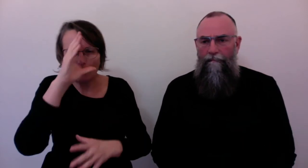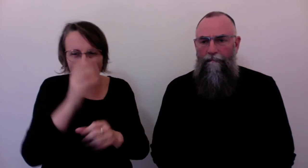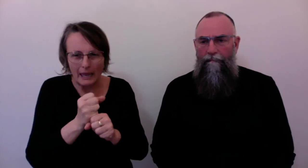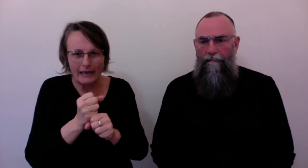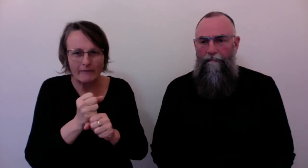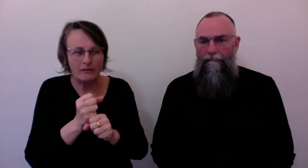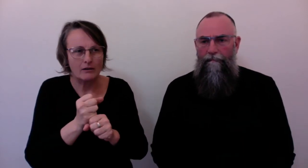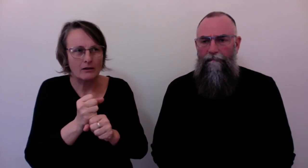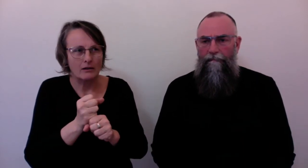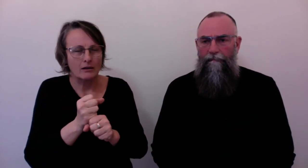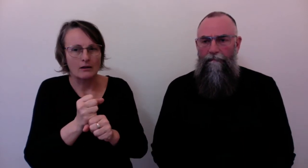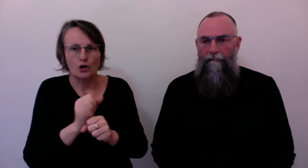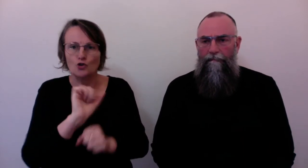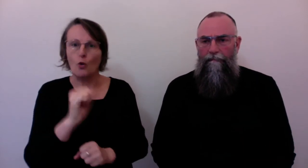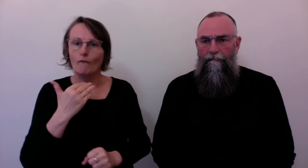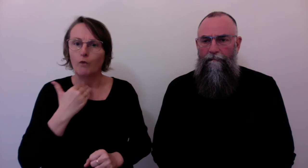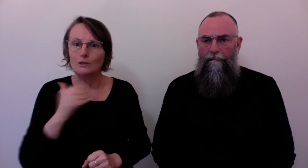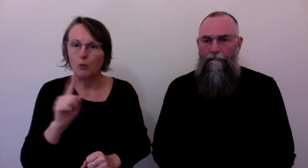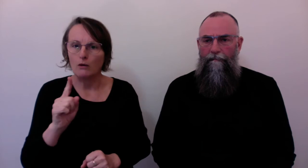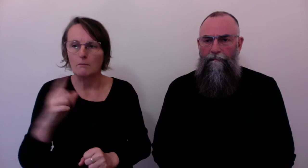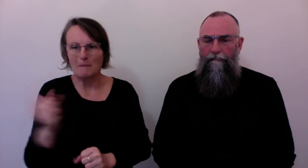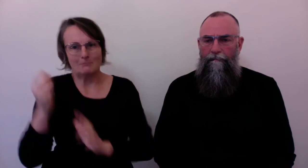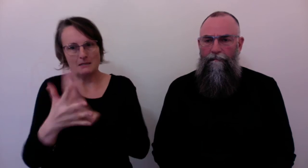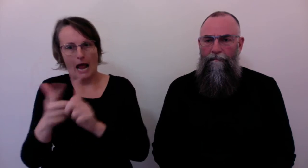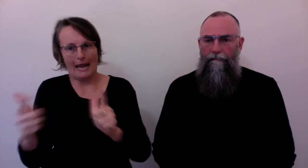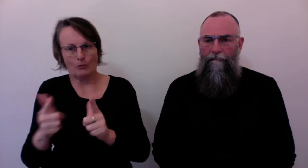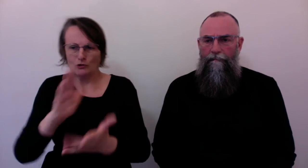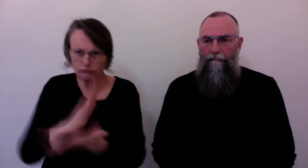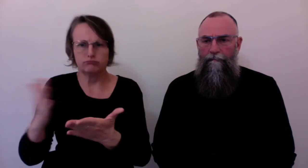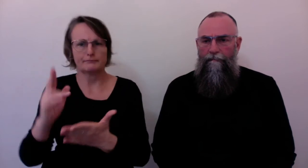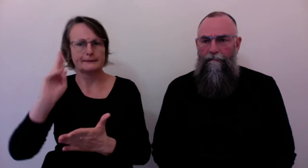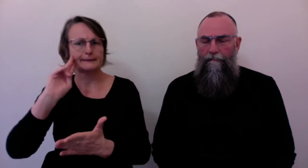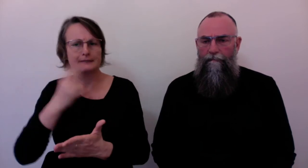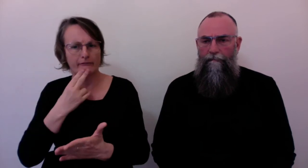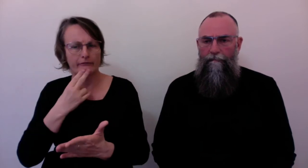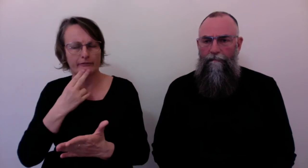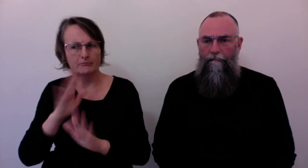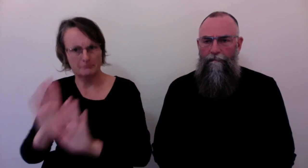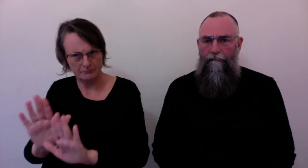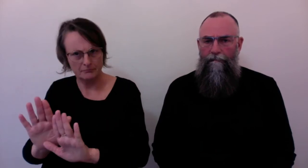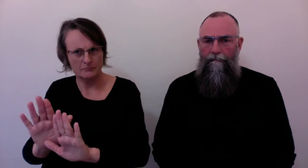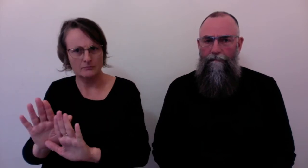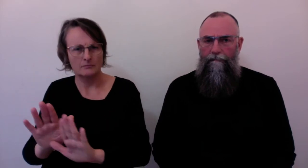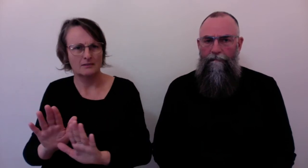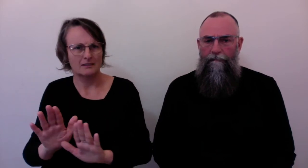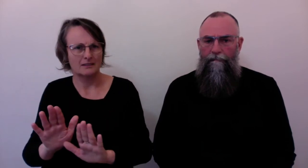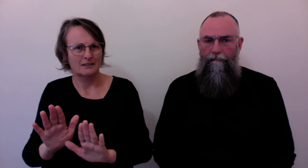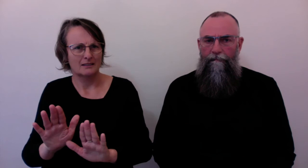voice is using sign language, and that's the true form of being deaf. It's kind of like this, they portray it as a hierarchy. It's